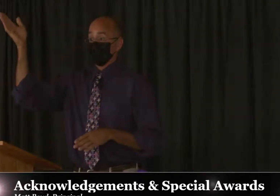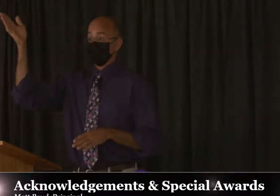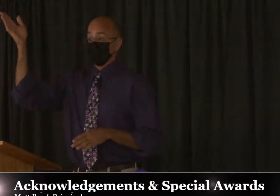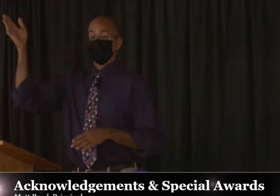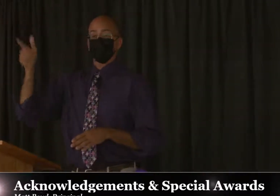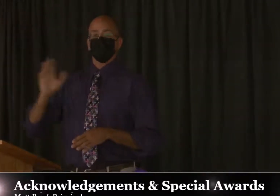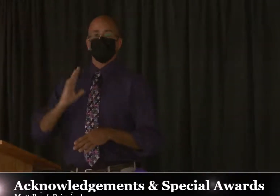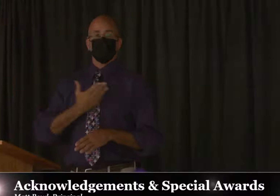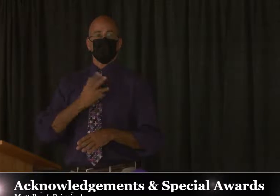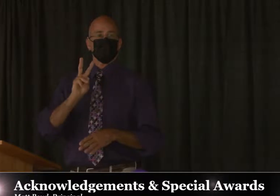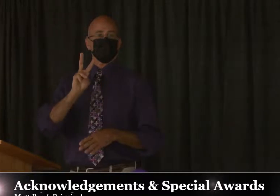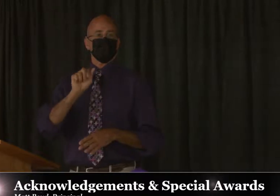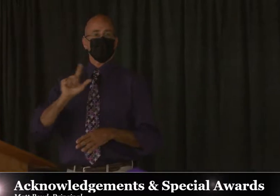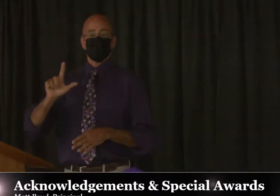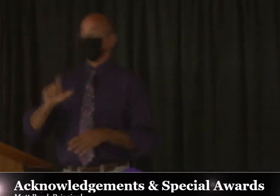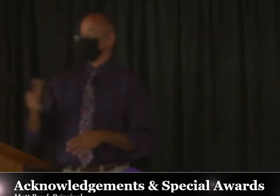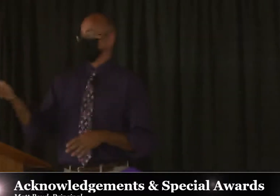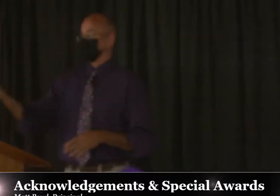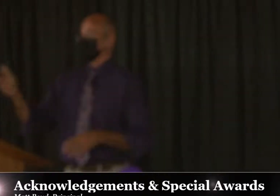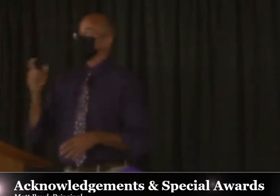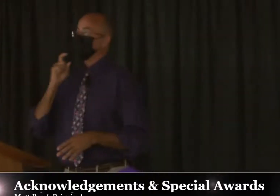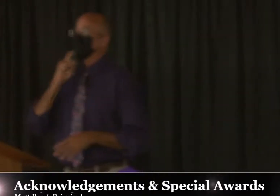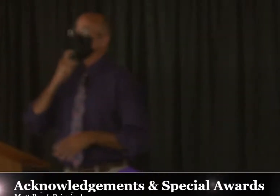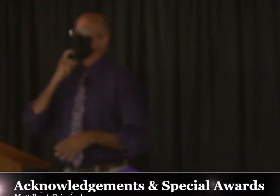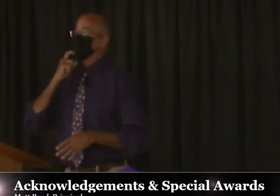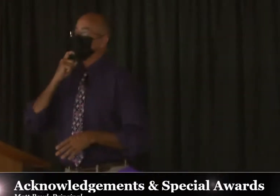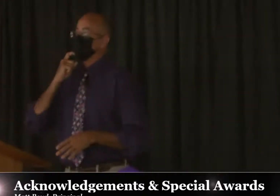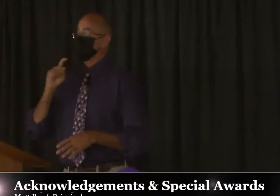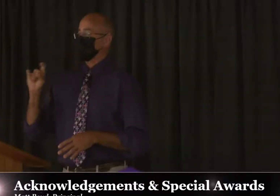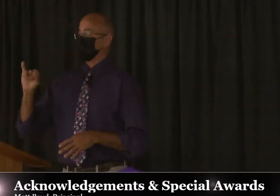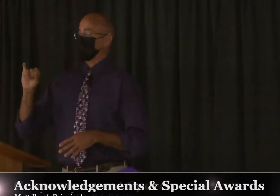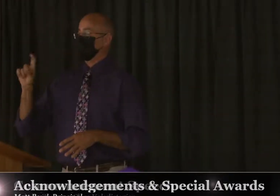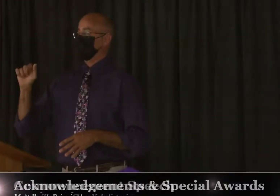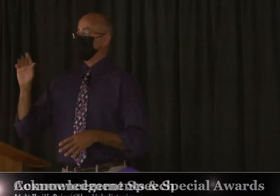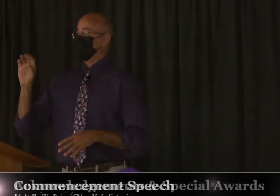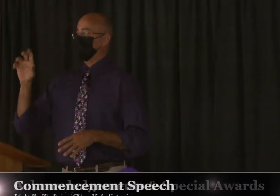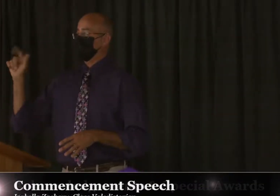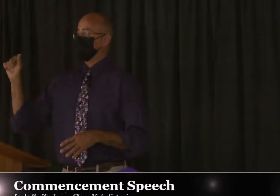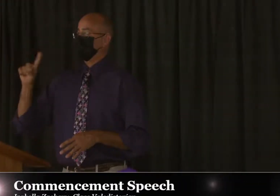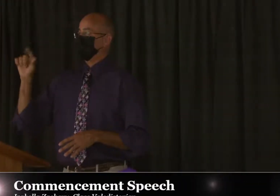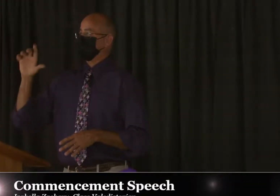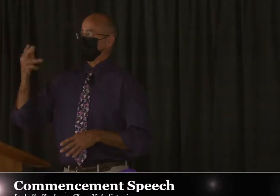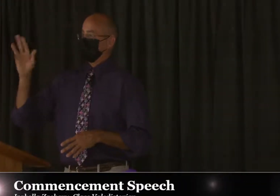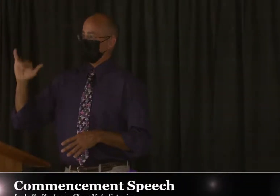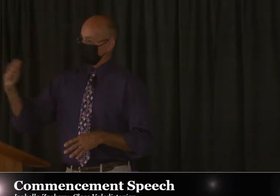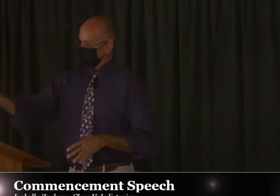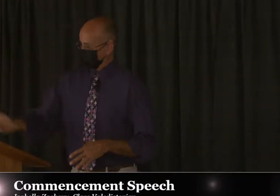And now I'm proud and honored to turn it over to our valedictorian for our commencement speech,